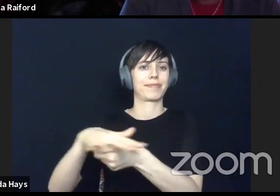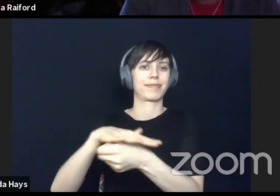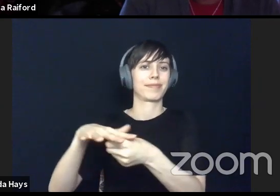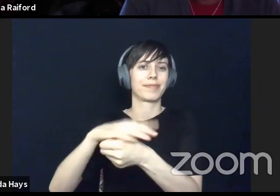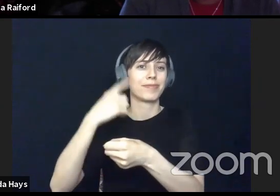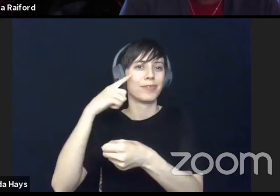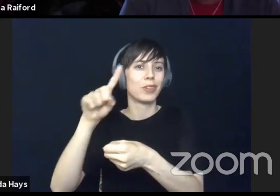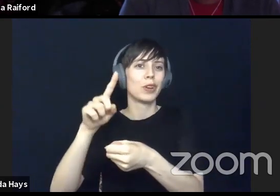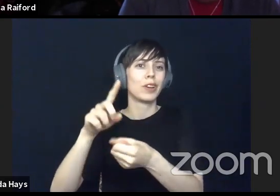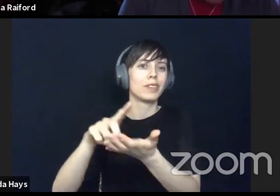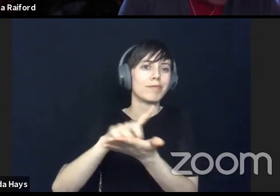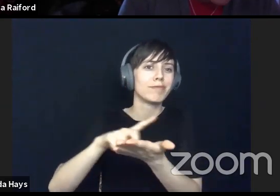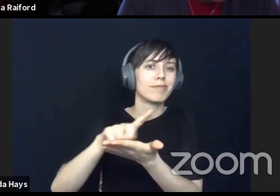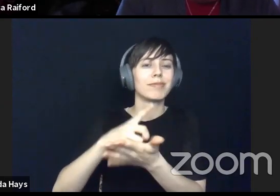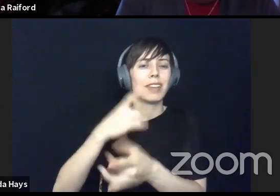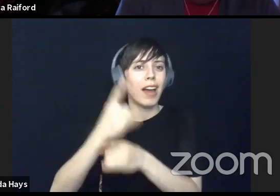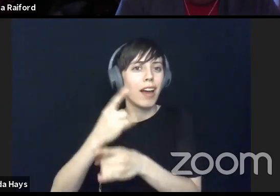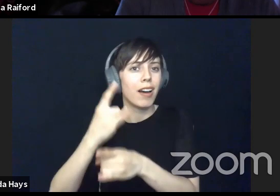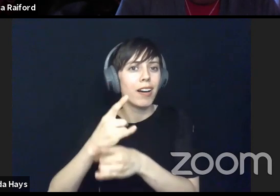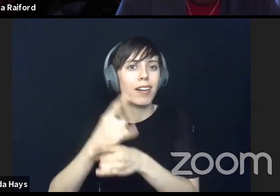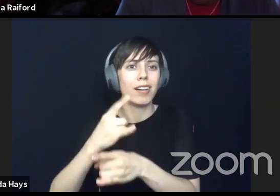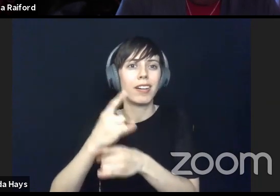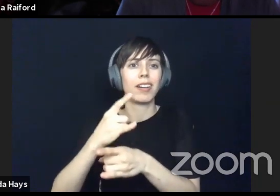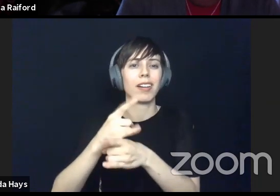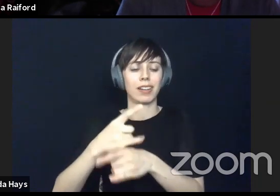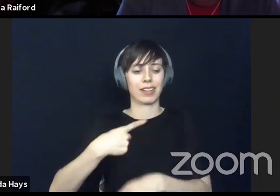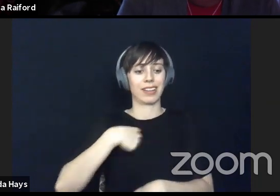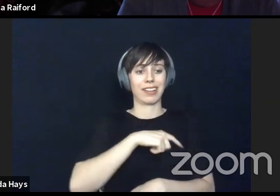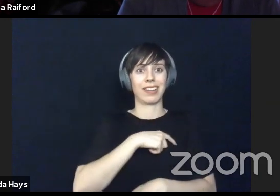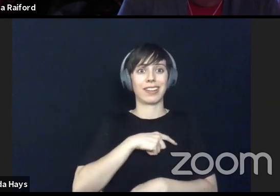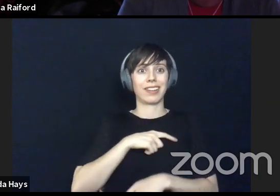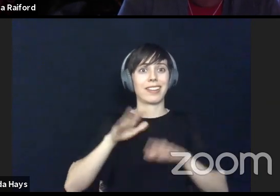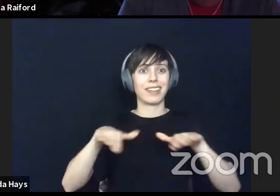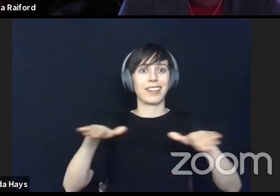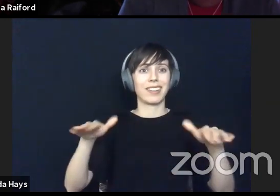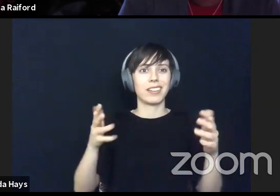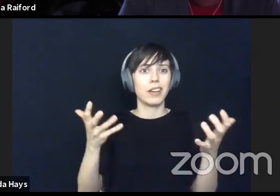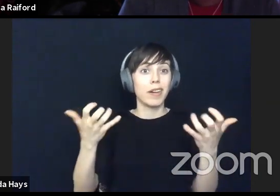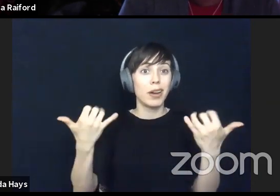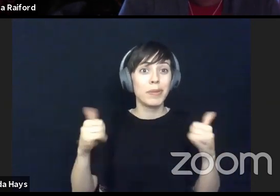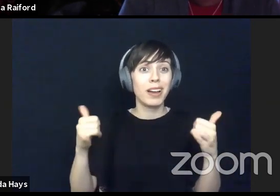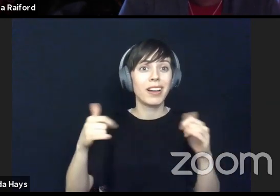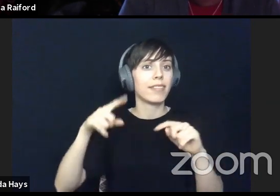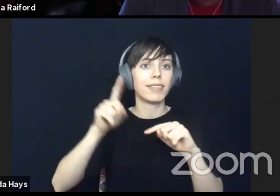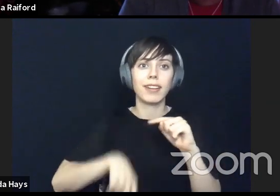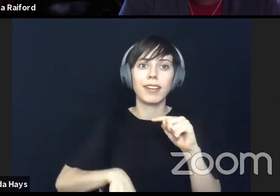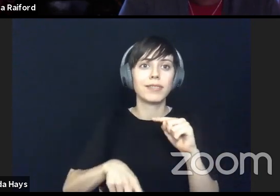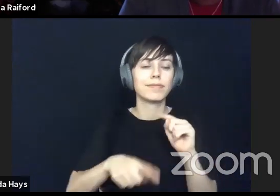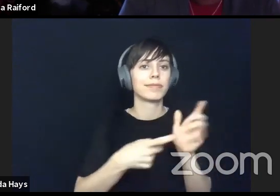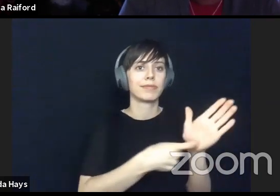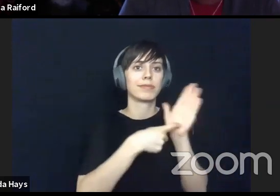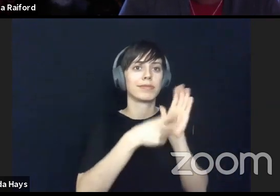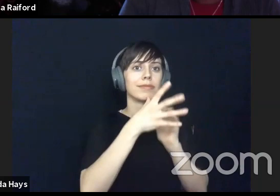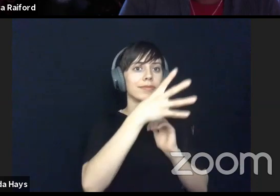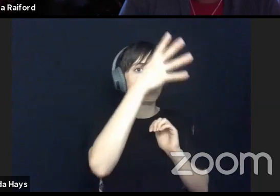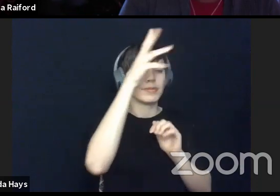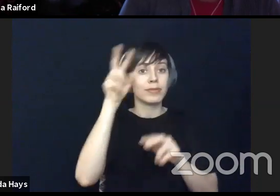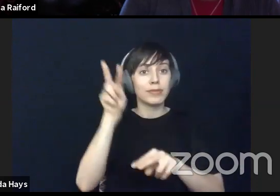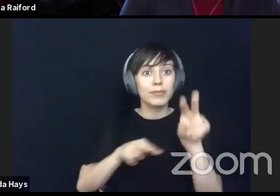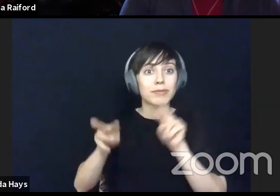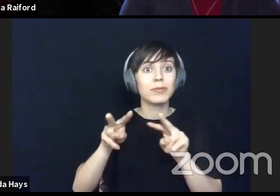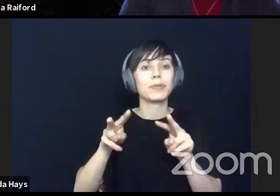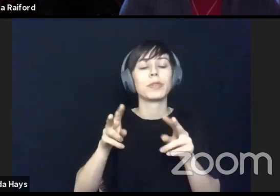and alcohol, and then spaces where like us kids couldn't take our basketball over without my parents being like, well, we don't feel comfortable, but we're